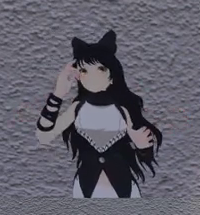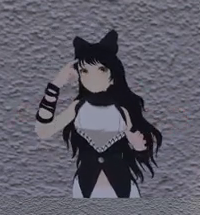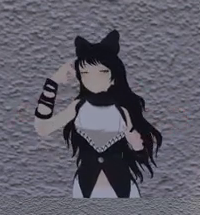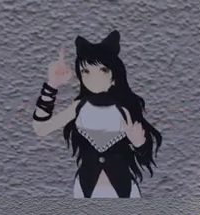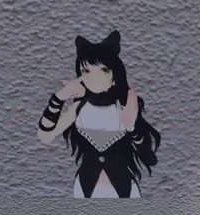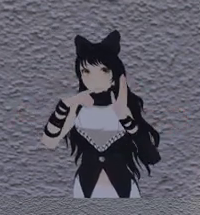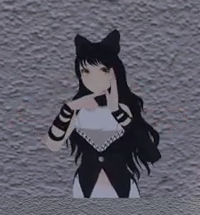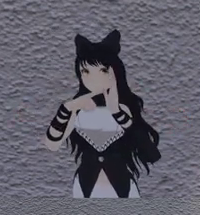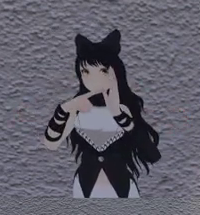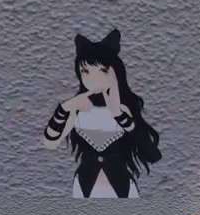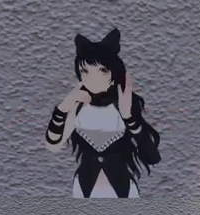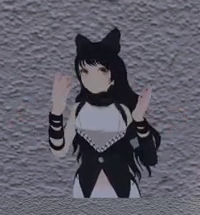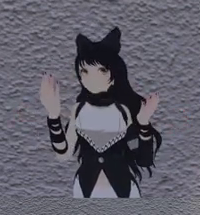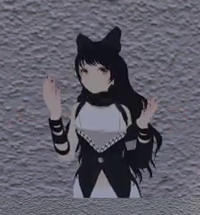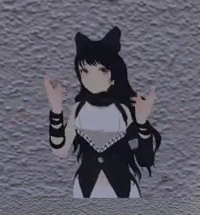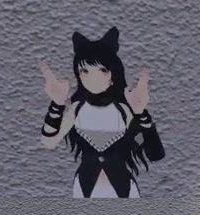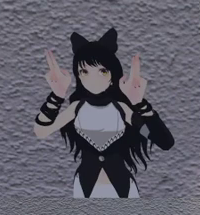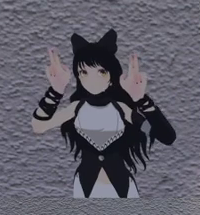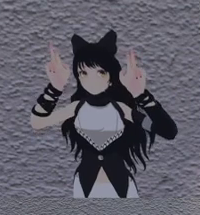Same as finish or done.